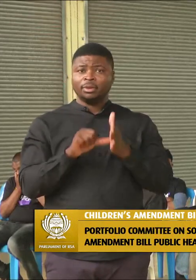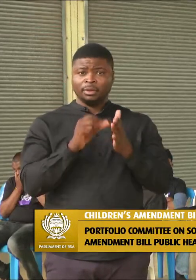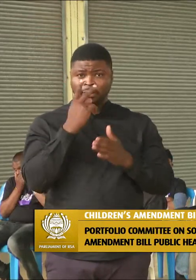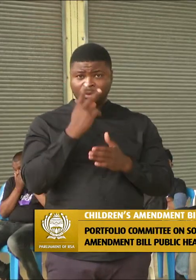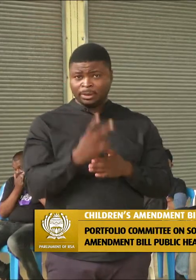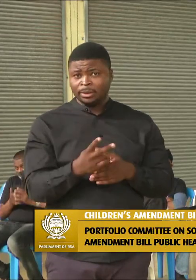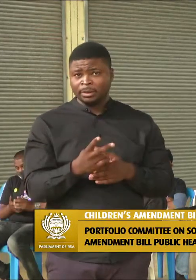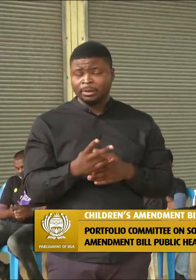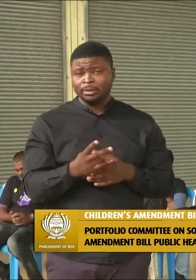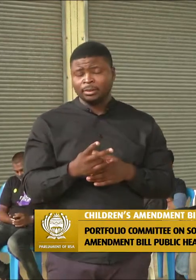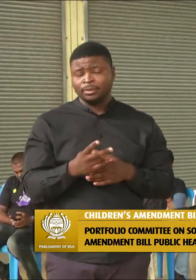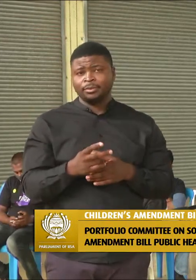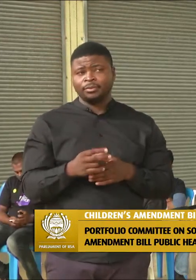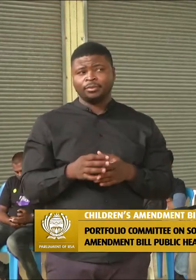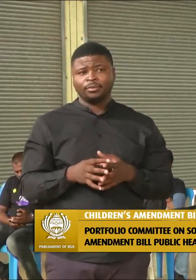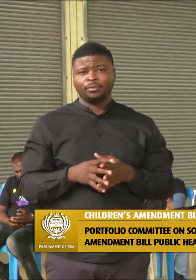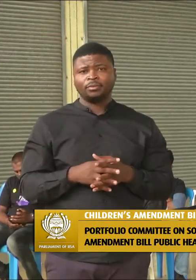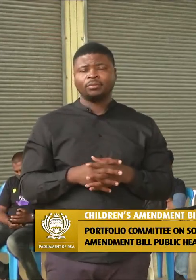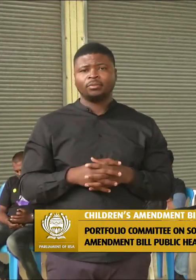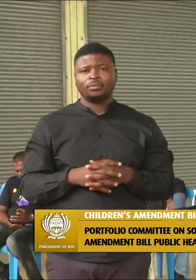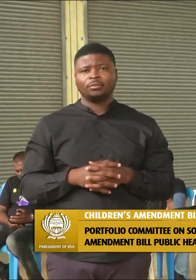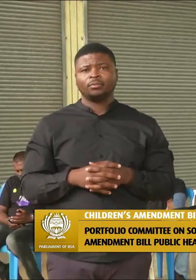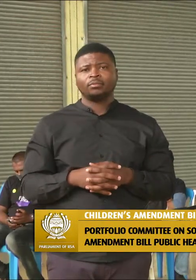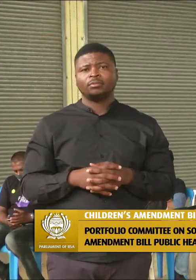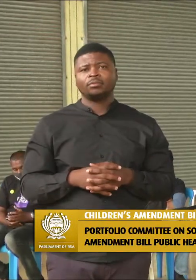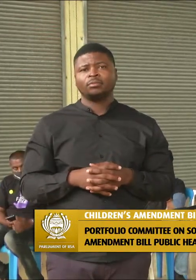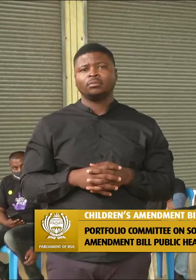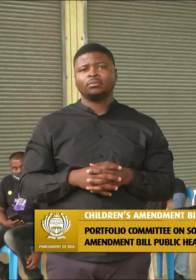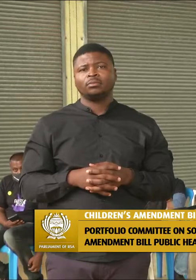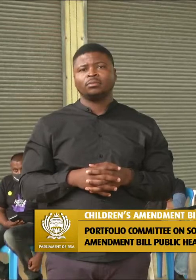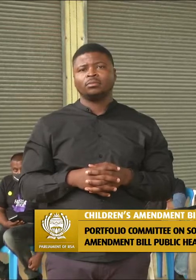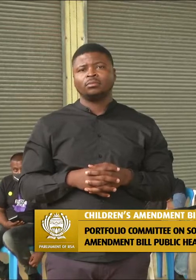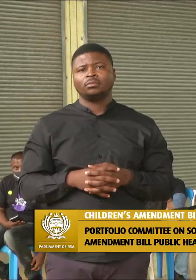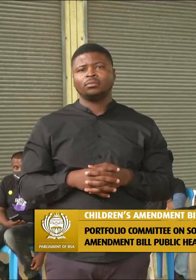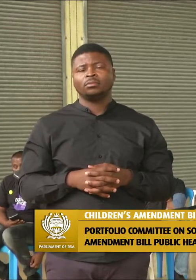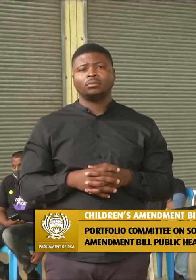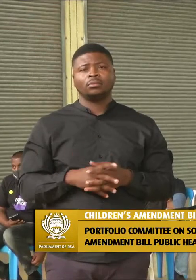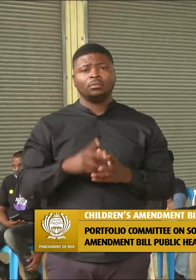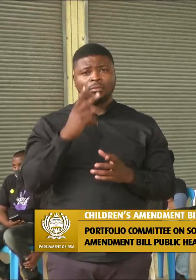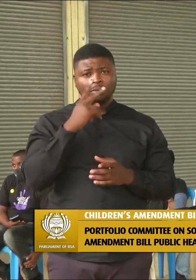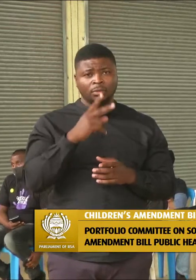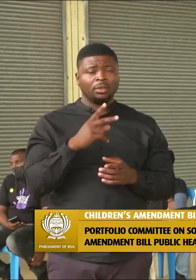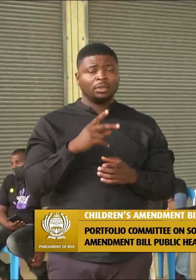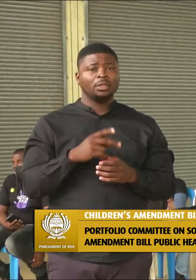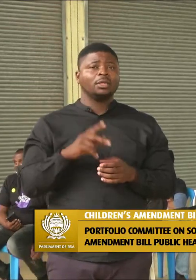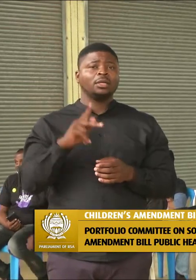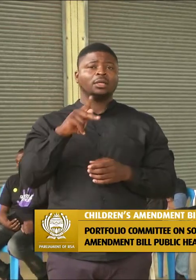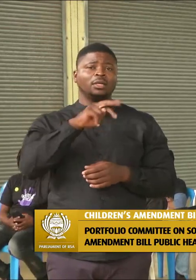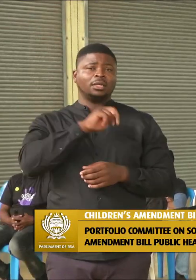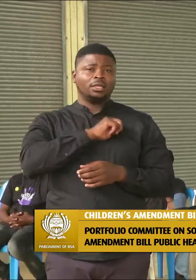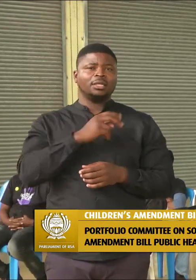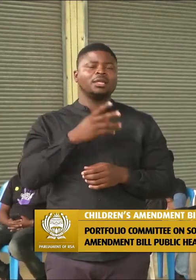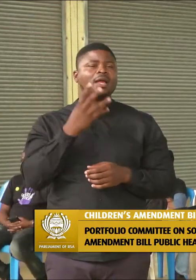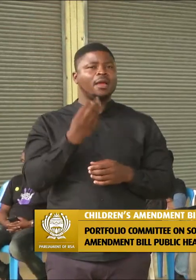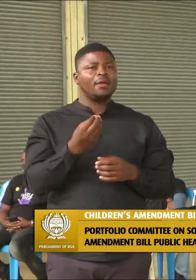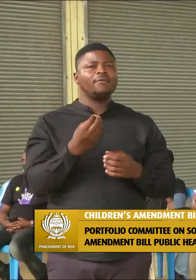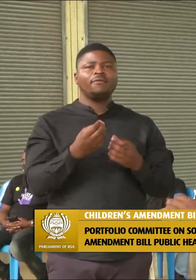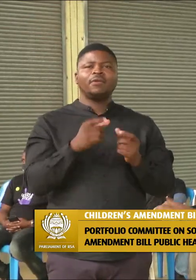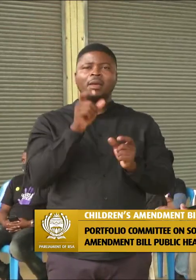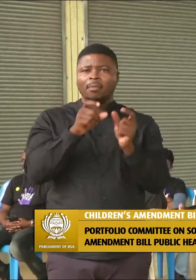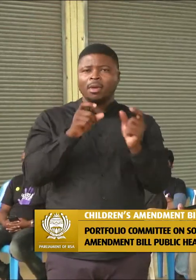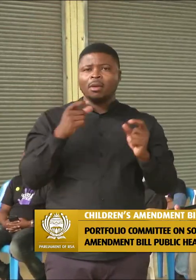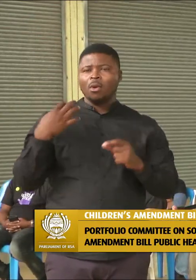yini ukuthi lokho besikwenza manje kubaluleke kakhulu. KZN is blessed with bonke lama